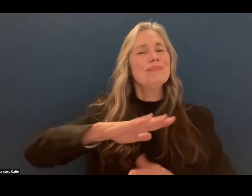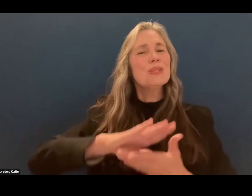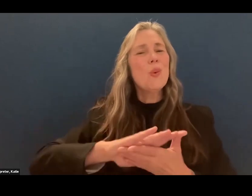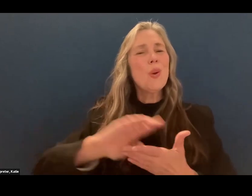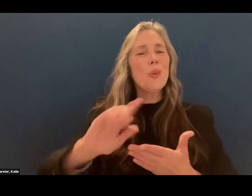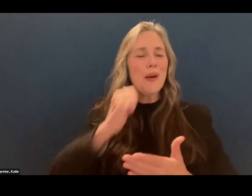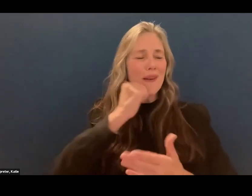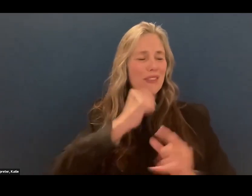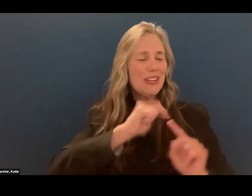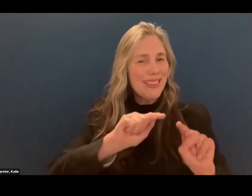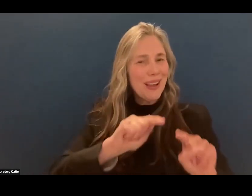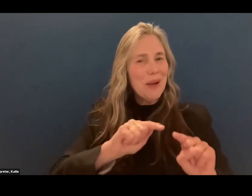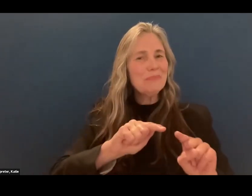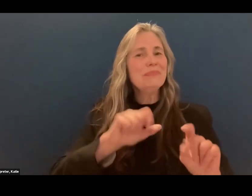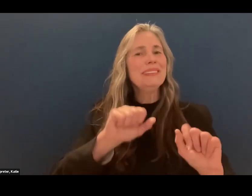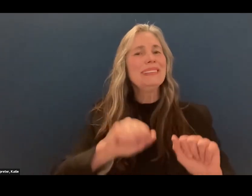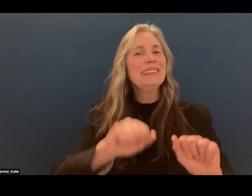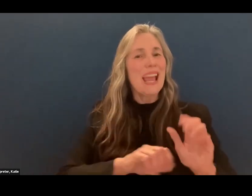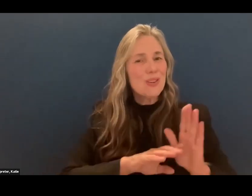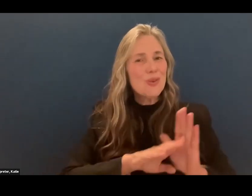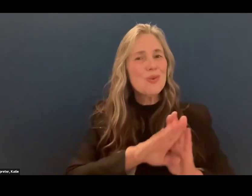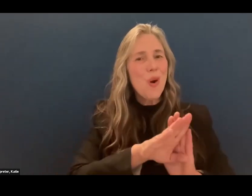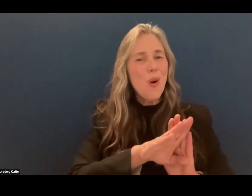day. So thank you so much.